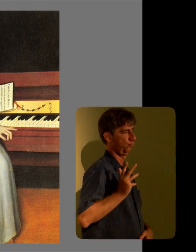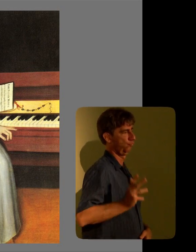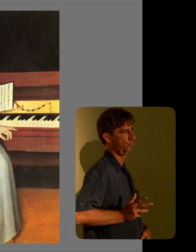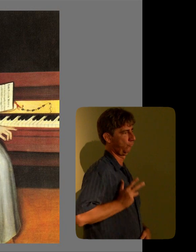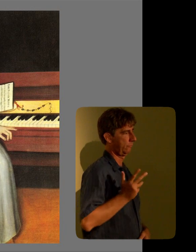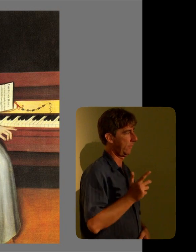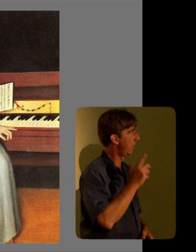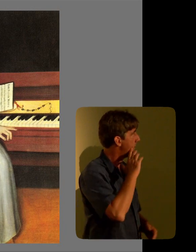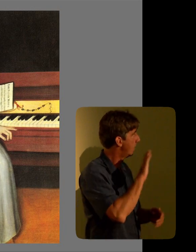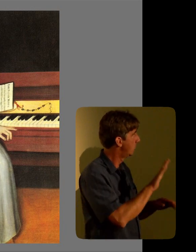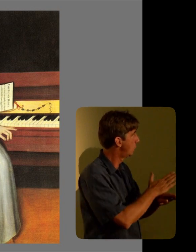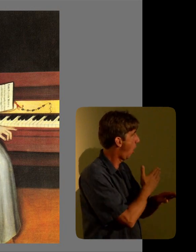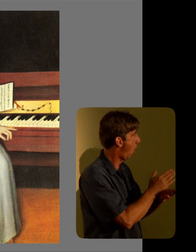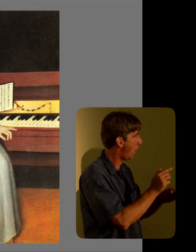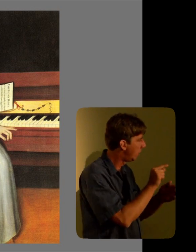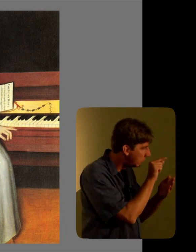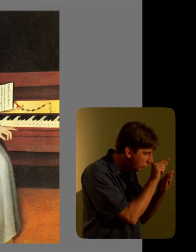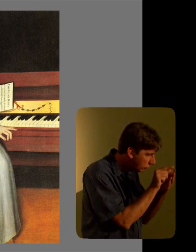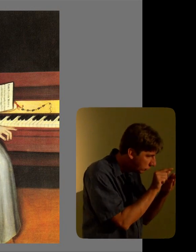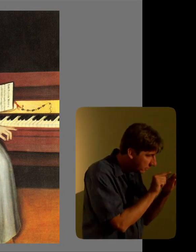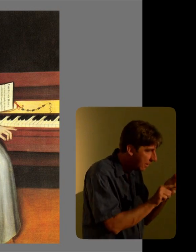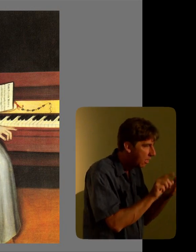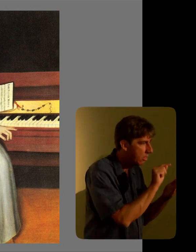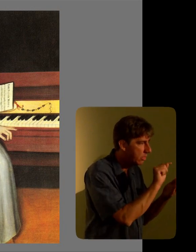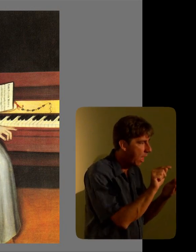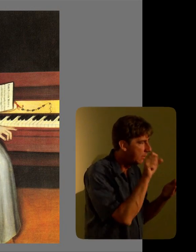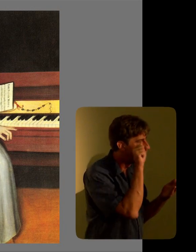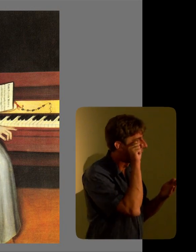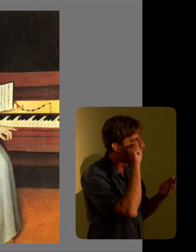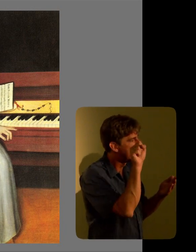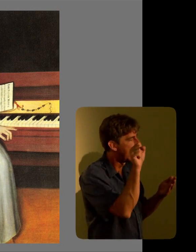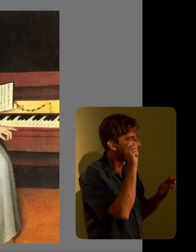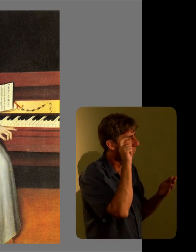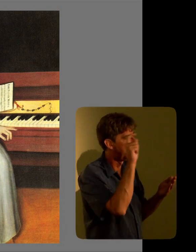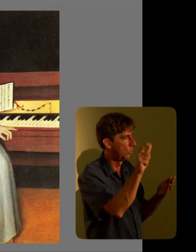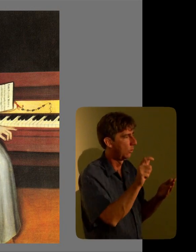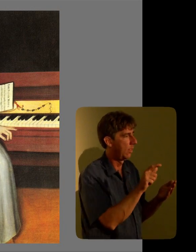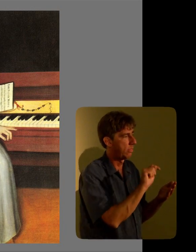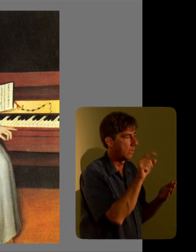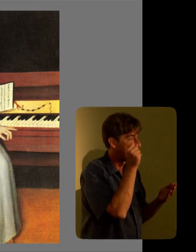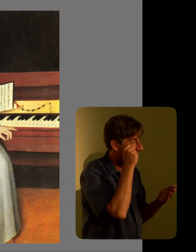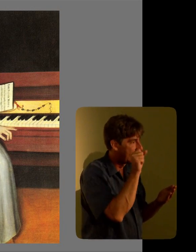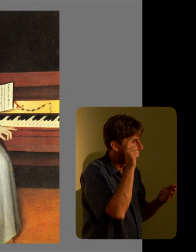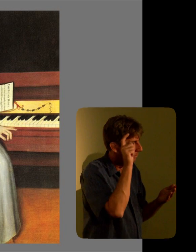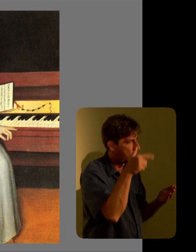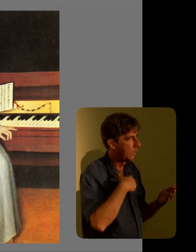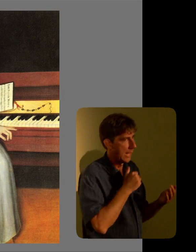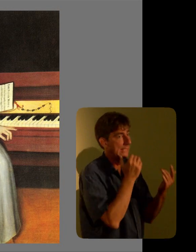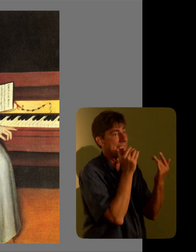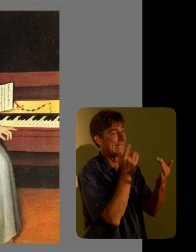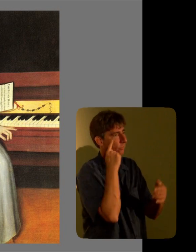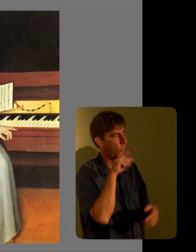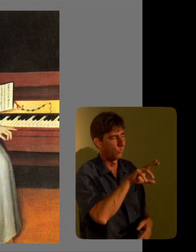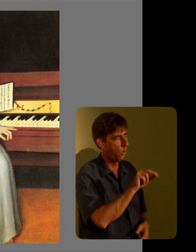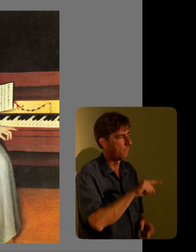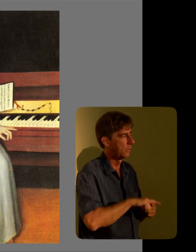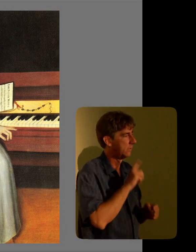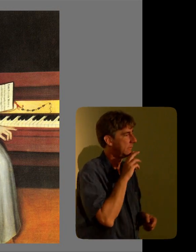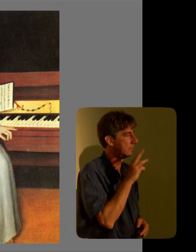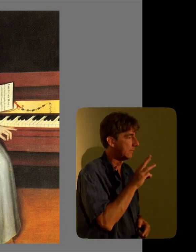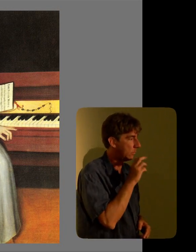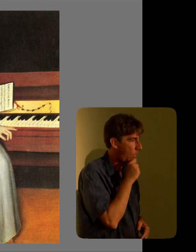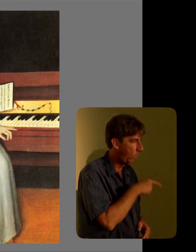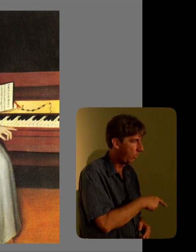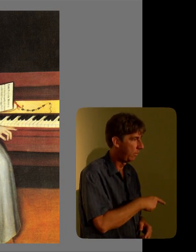Silver Moon. I'm not going to try to sing it for you. She's 16 years old and dressed in